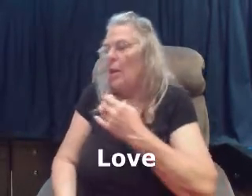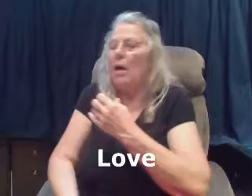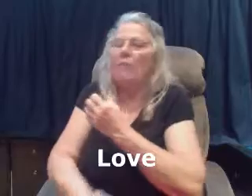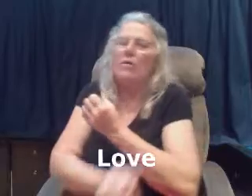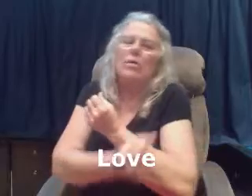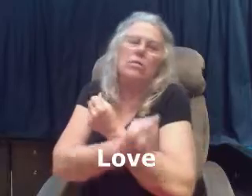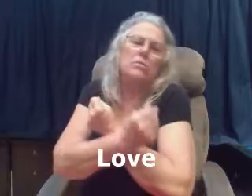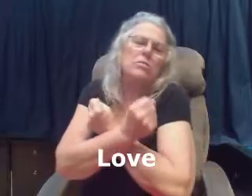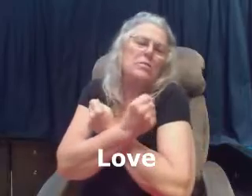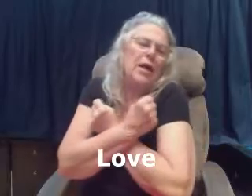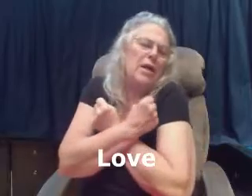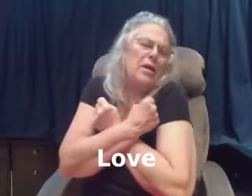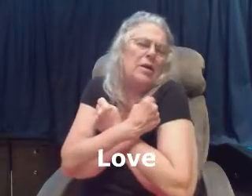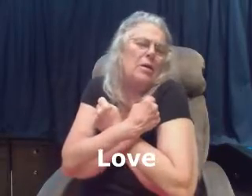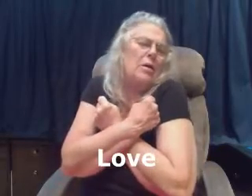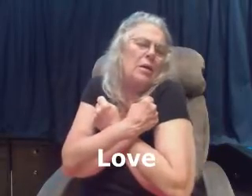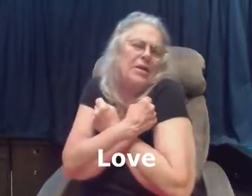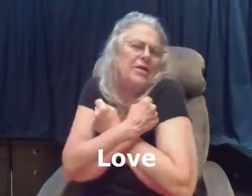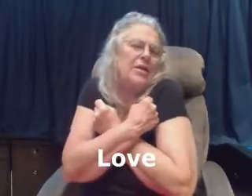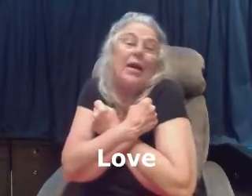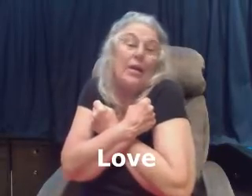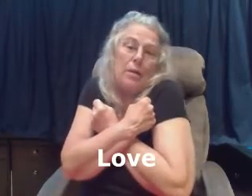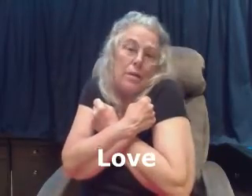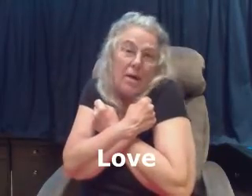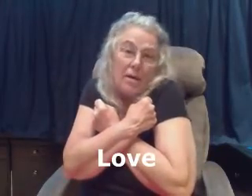Love. Oh, take it and hug it tight. Love.